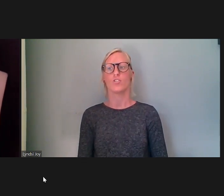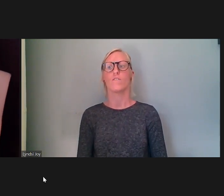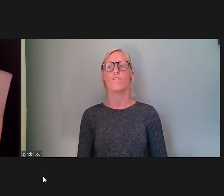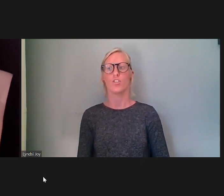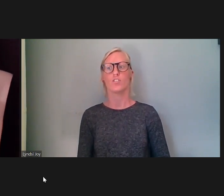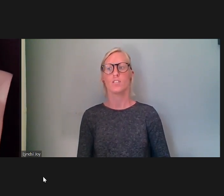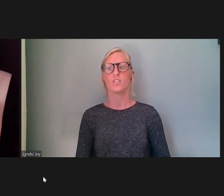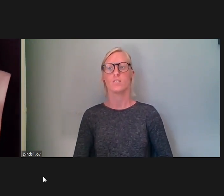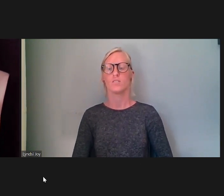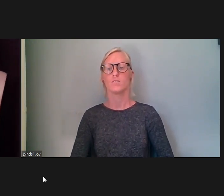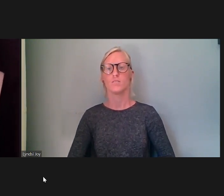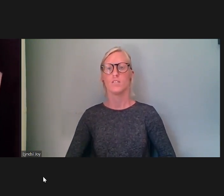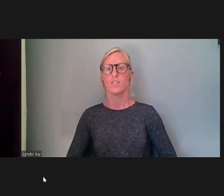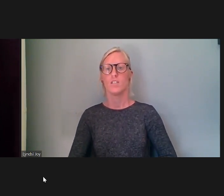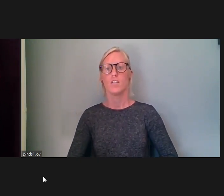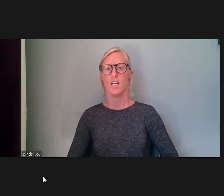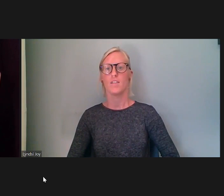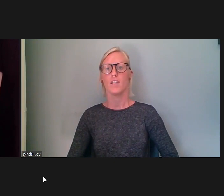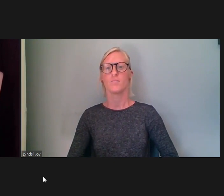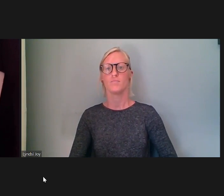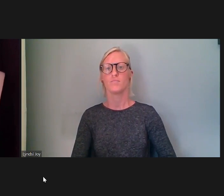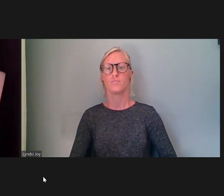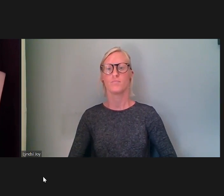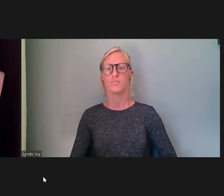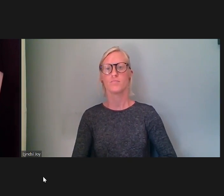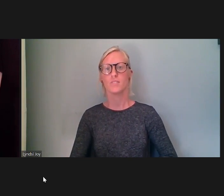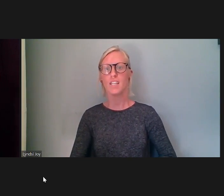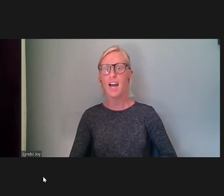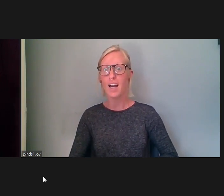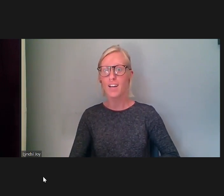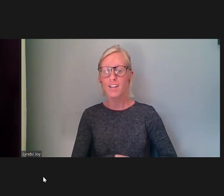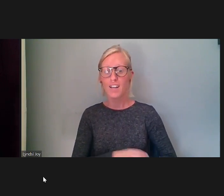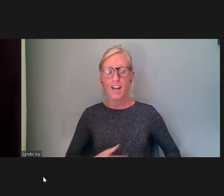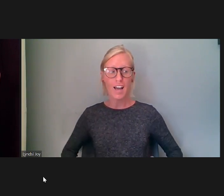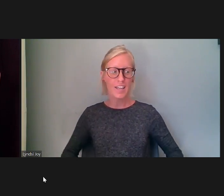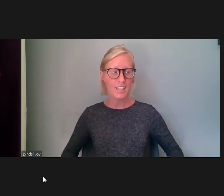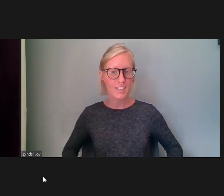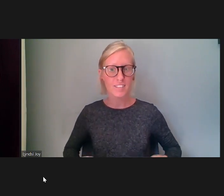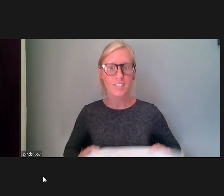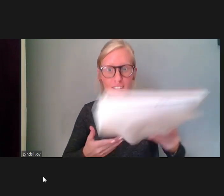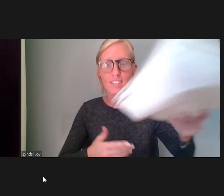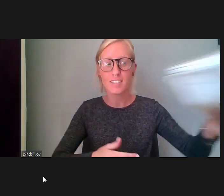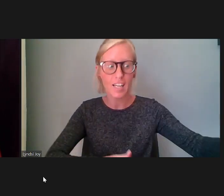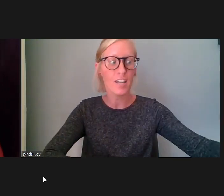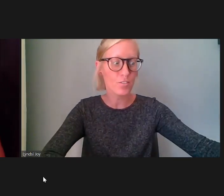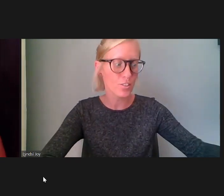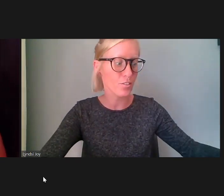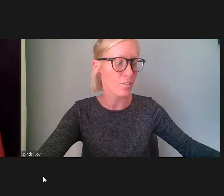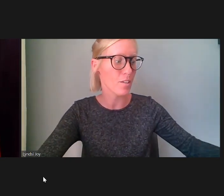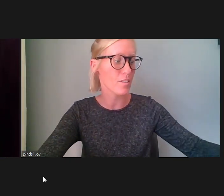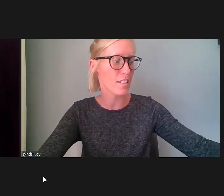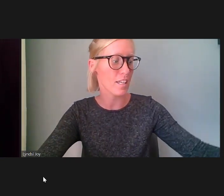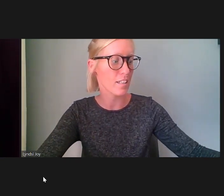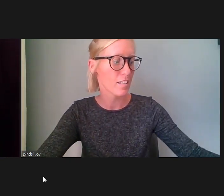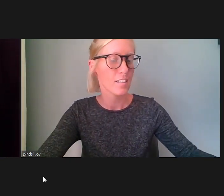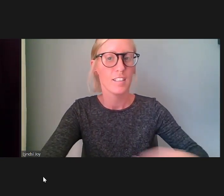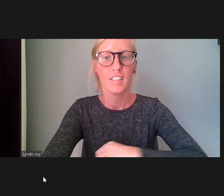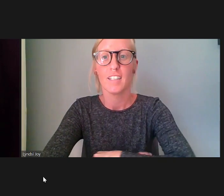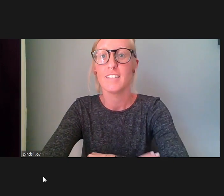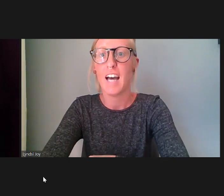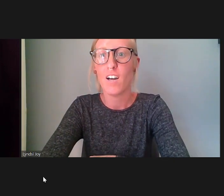the question first. Yeah, I like this video. This one was a good one. I I did too. It was